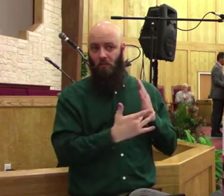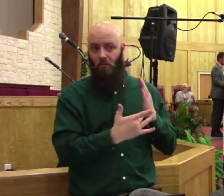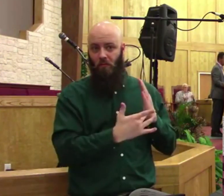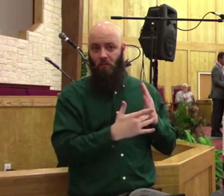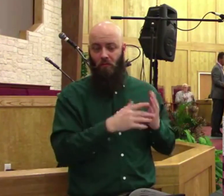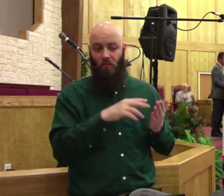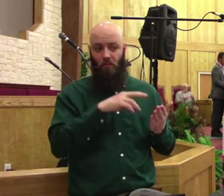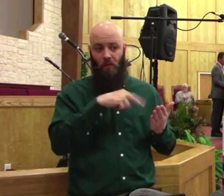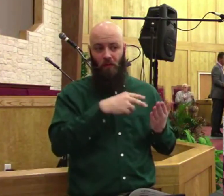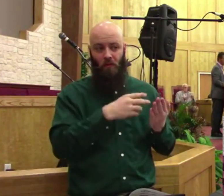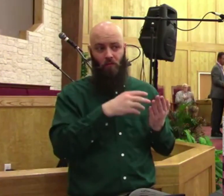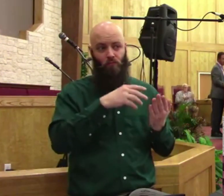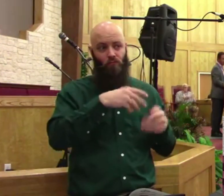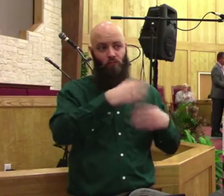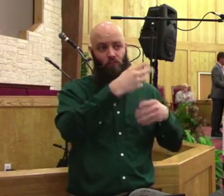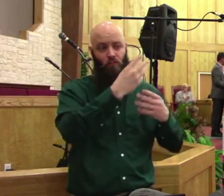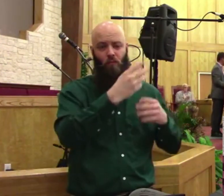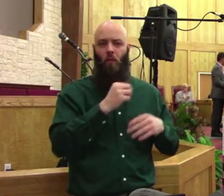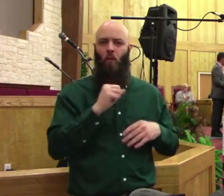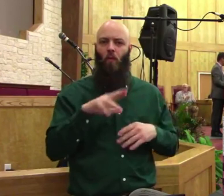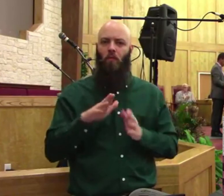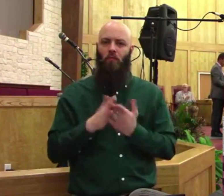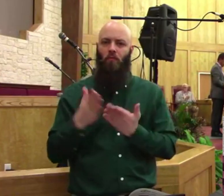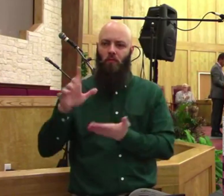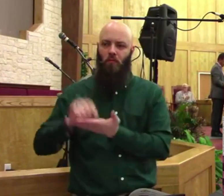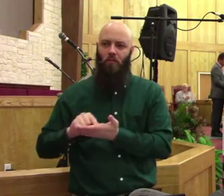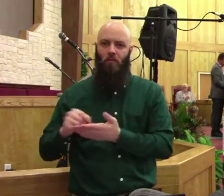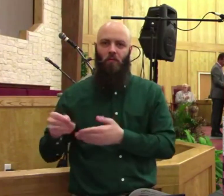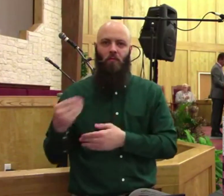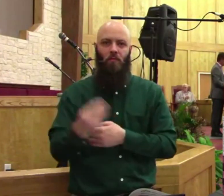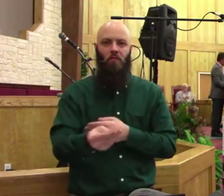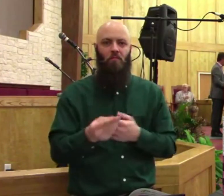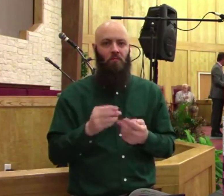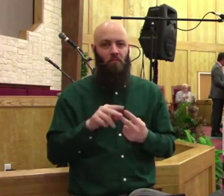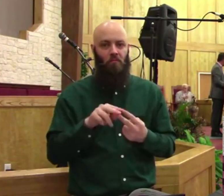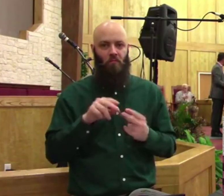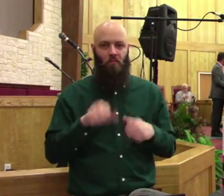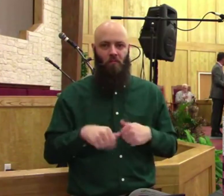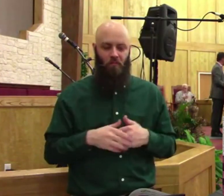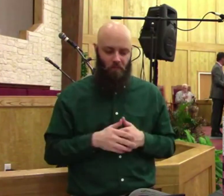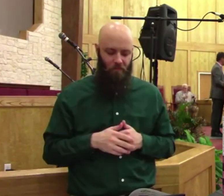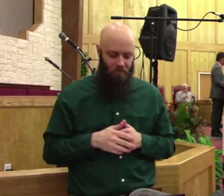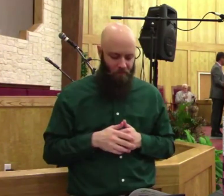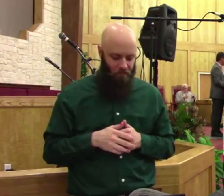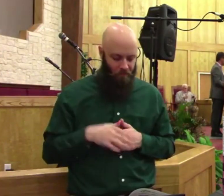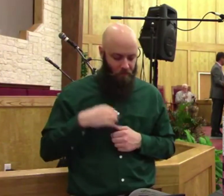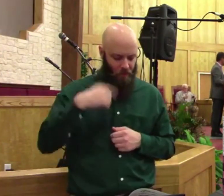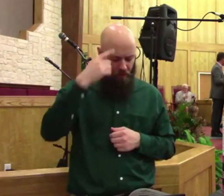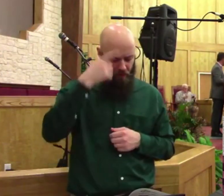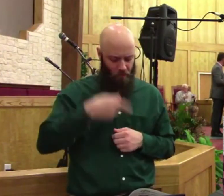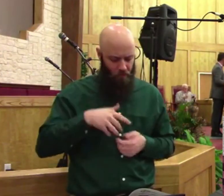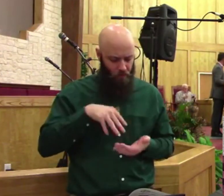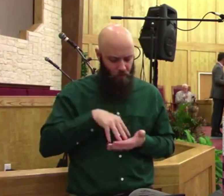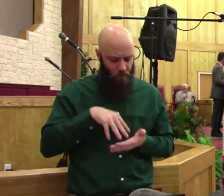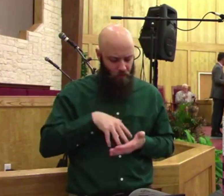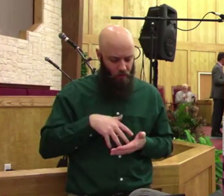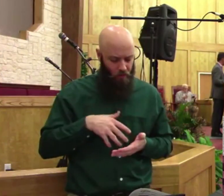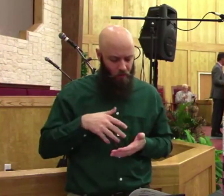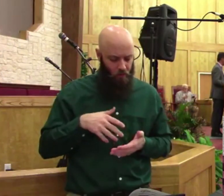hard copy. Is going to do that. So, and I believe the study will